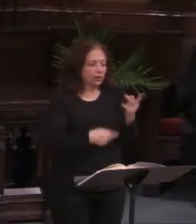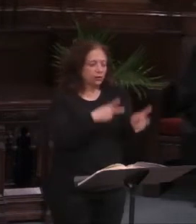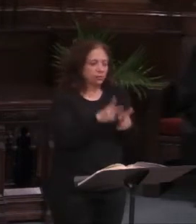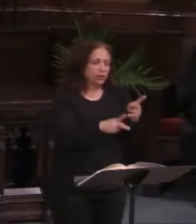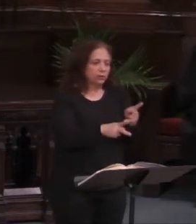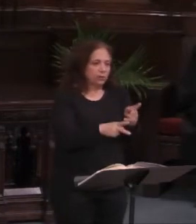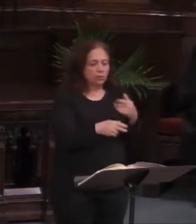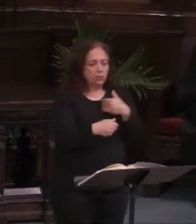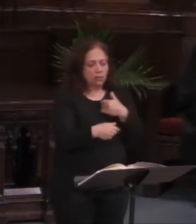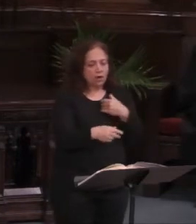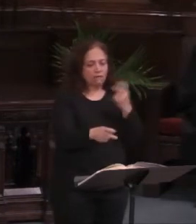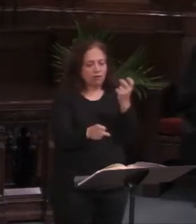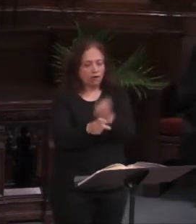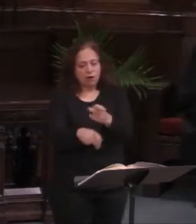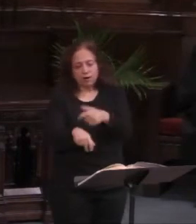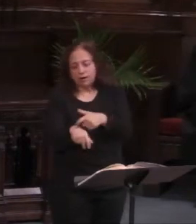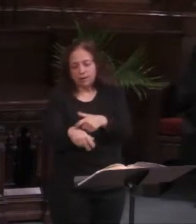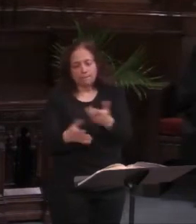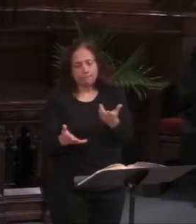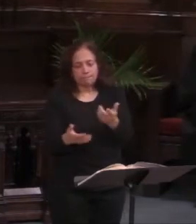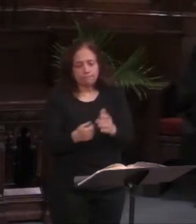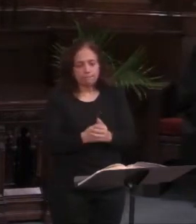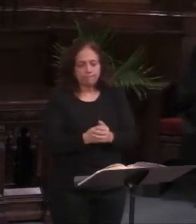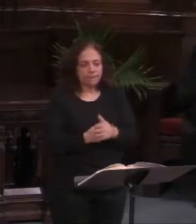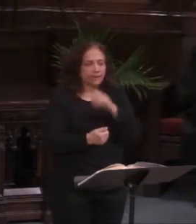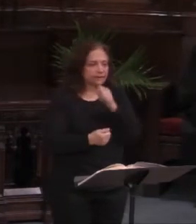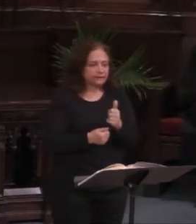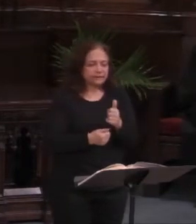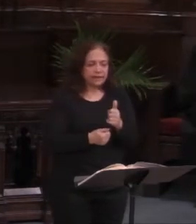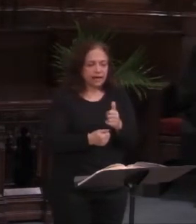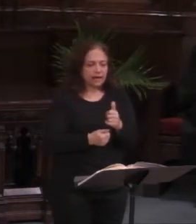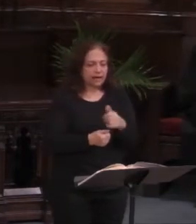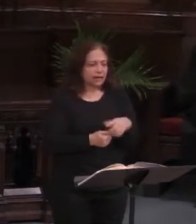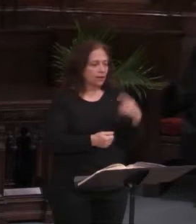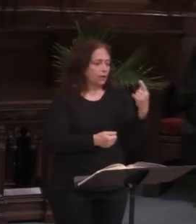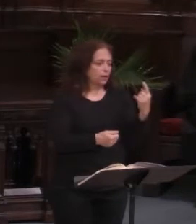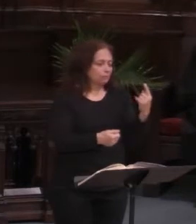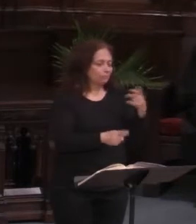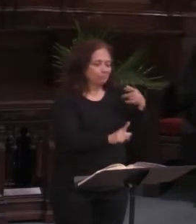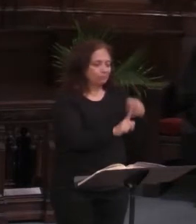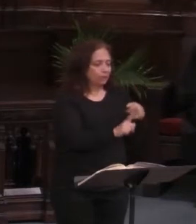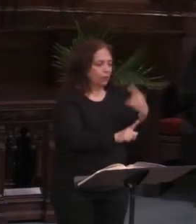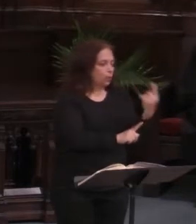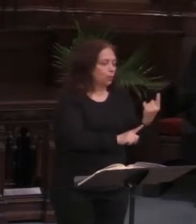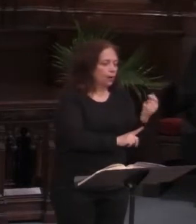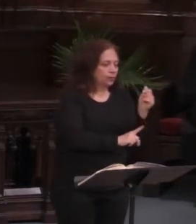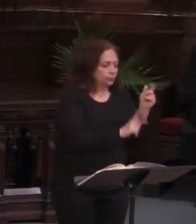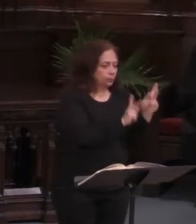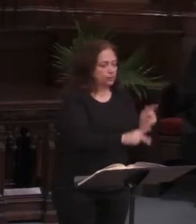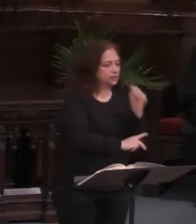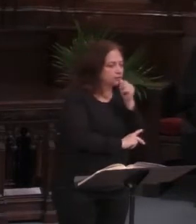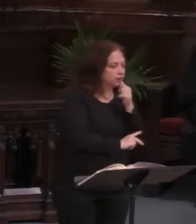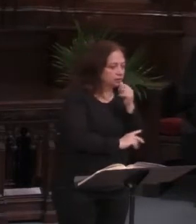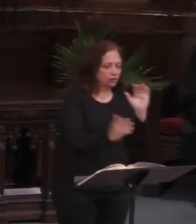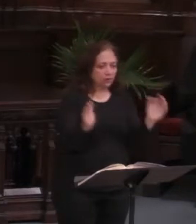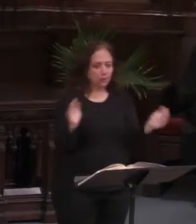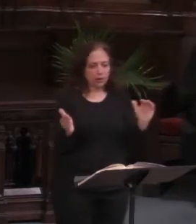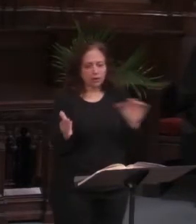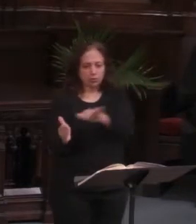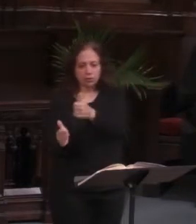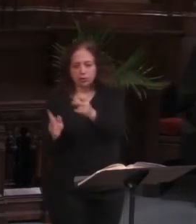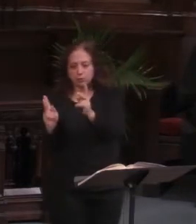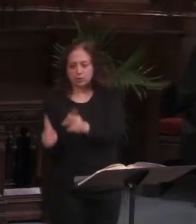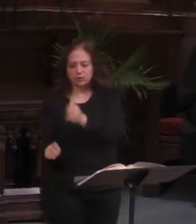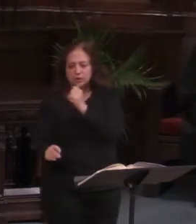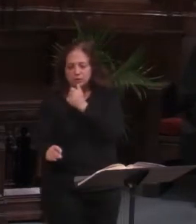it tougher than others. It isn't about one's suffering over another, or